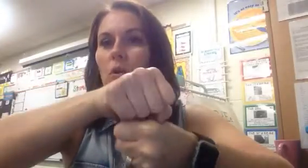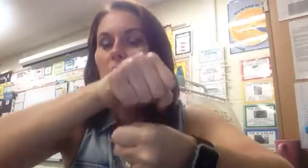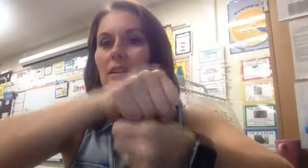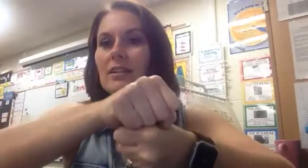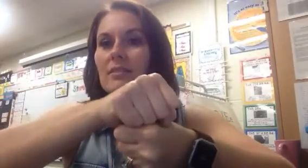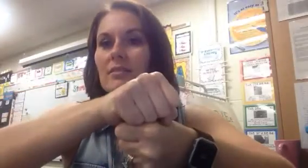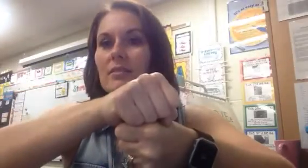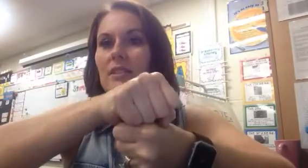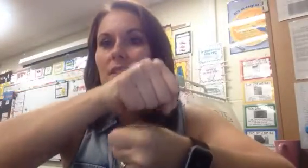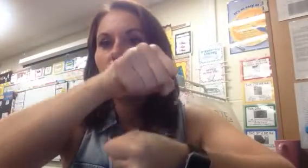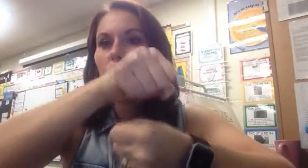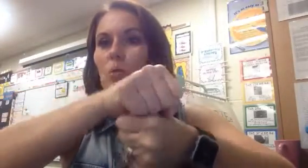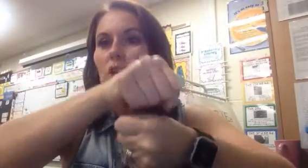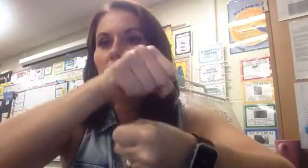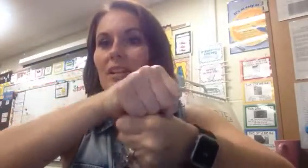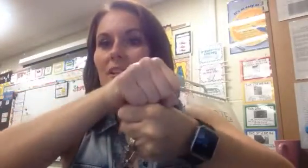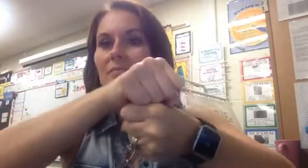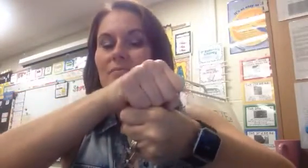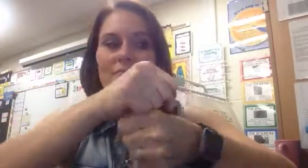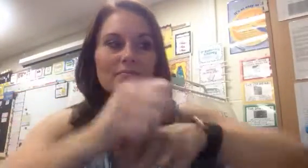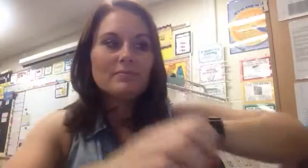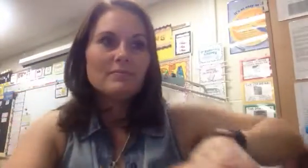Work. Work.